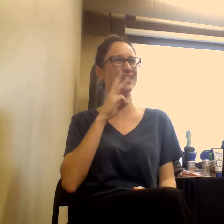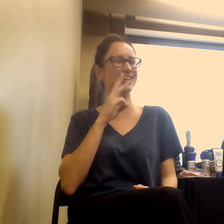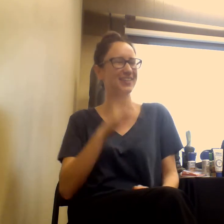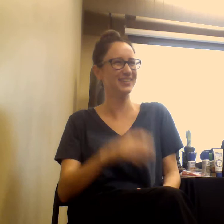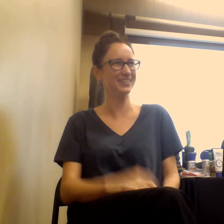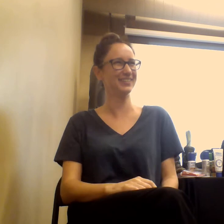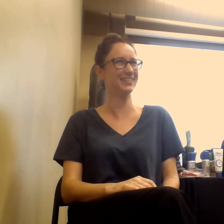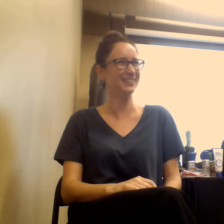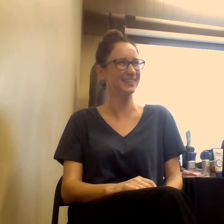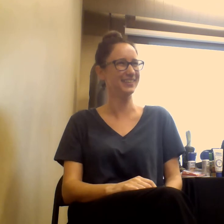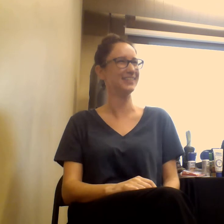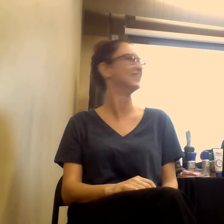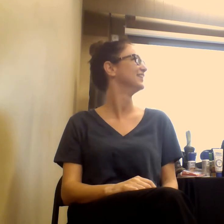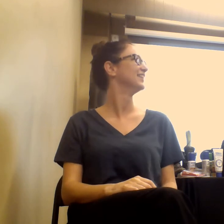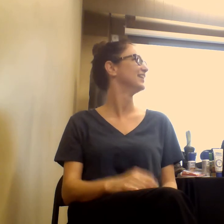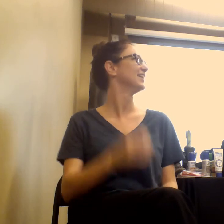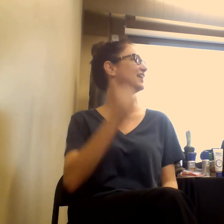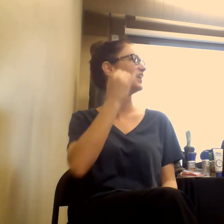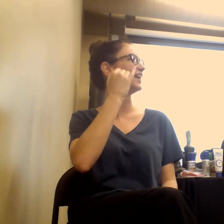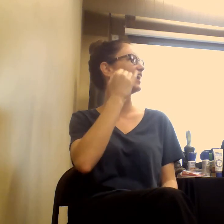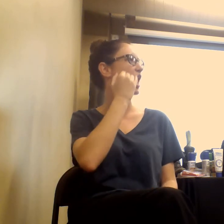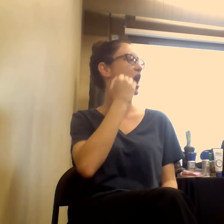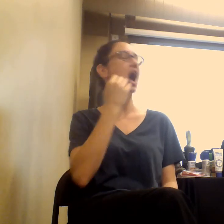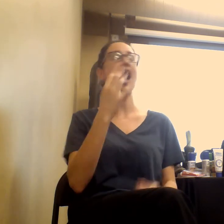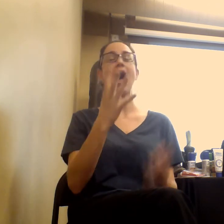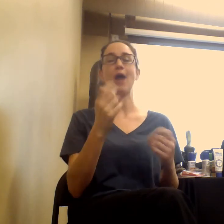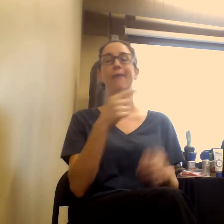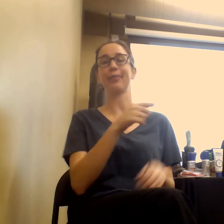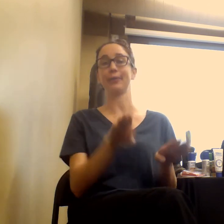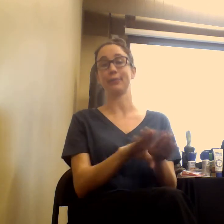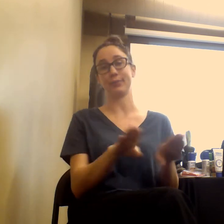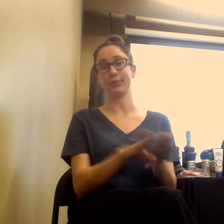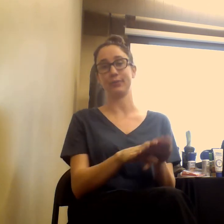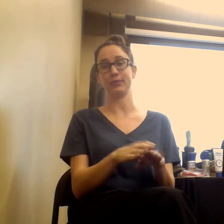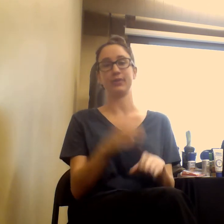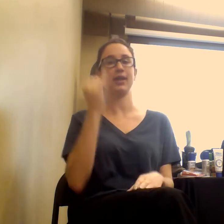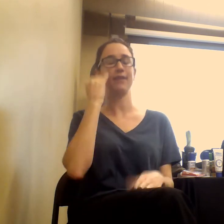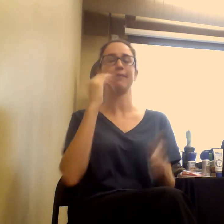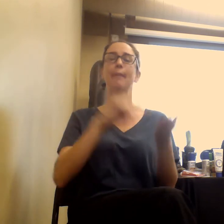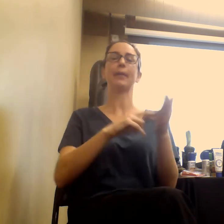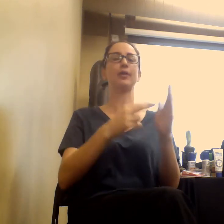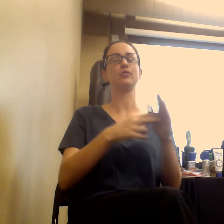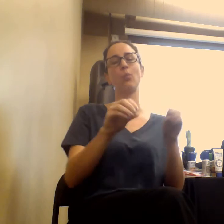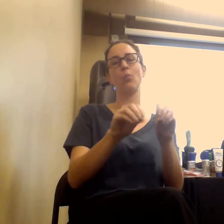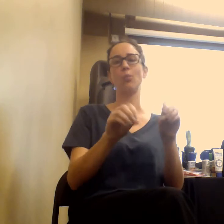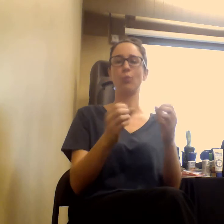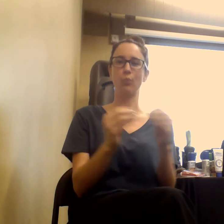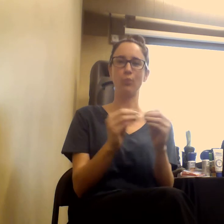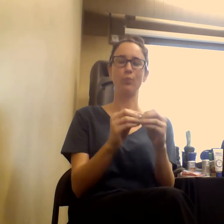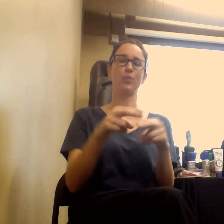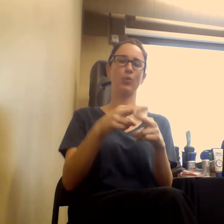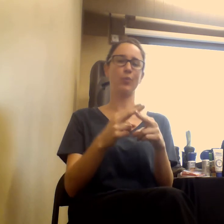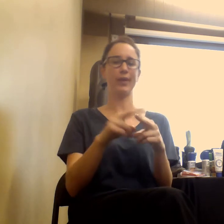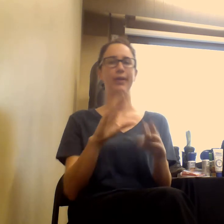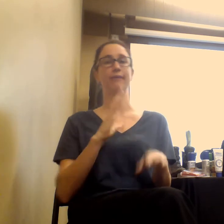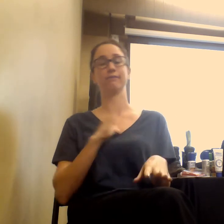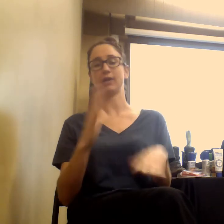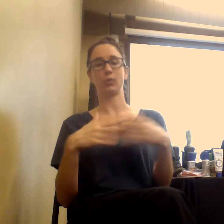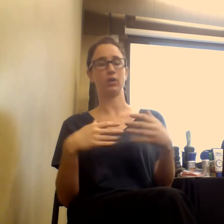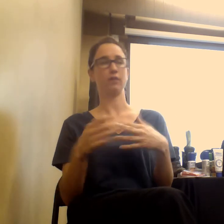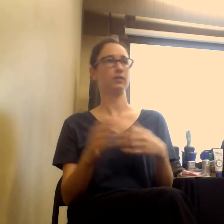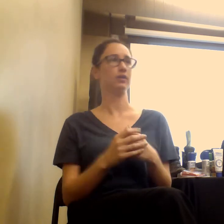that means a little bit more extra weight on my foot, hey, that's a little bit more weight on my foot. Now, if you catch me on the PCT after 6 months into